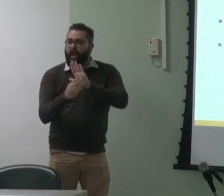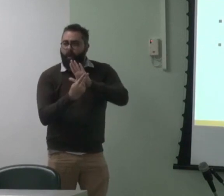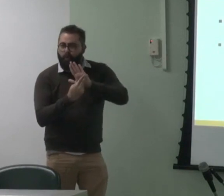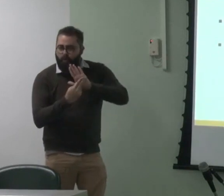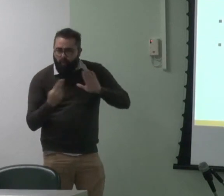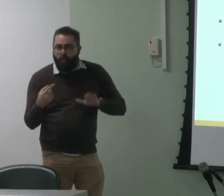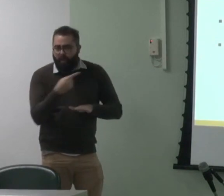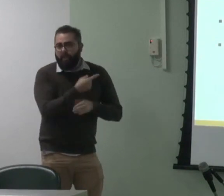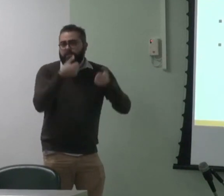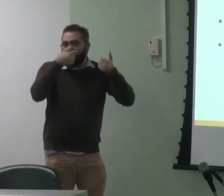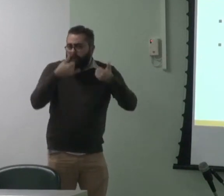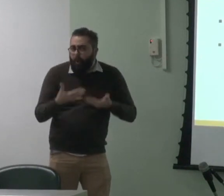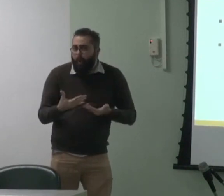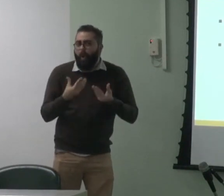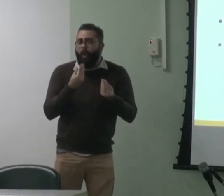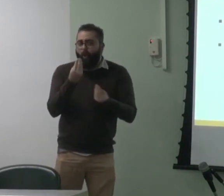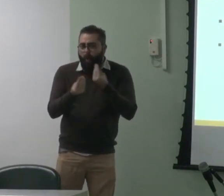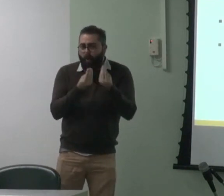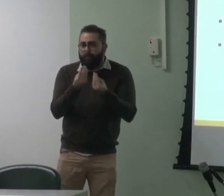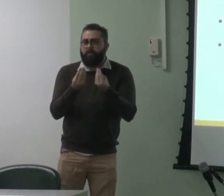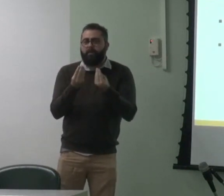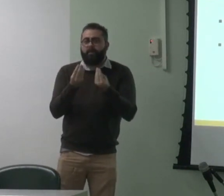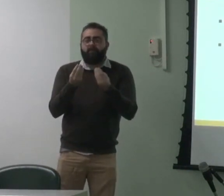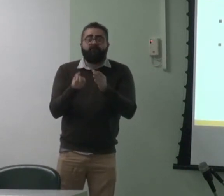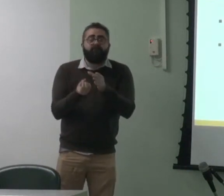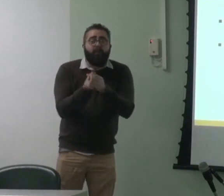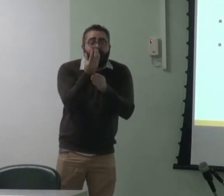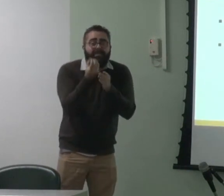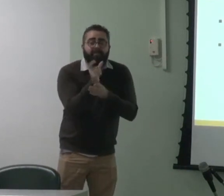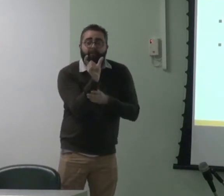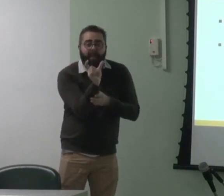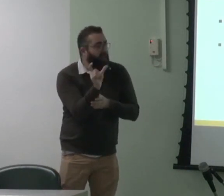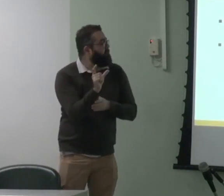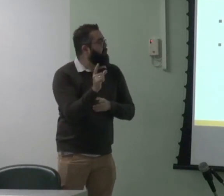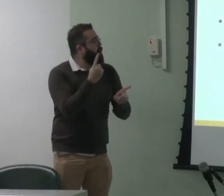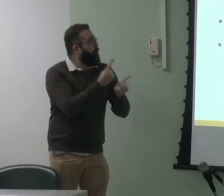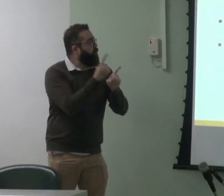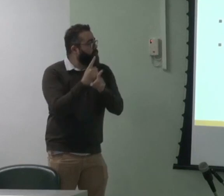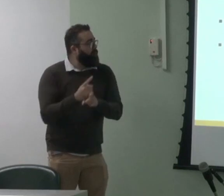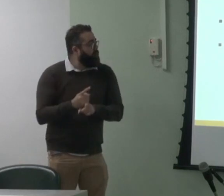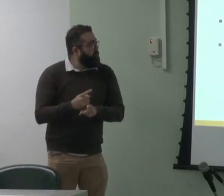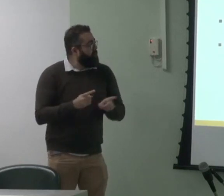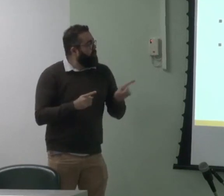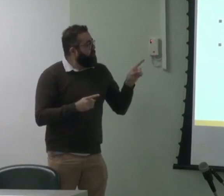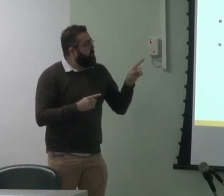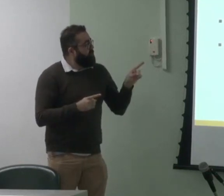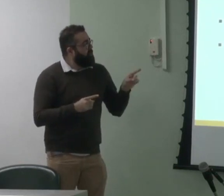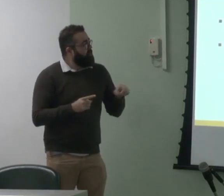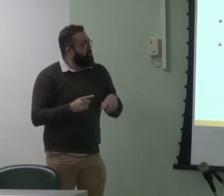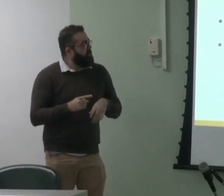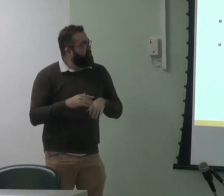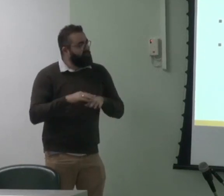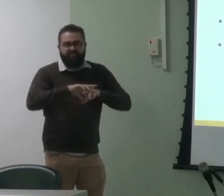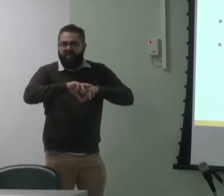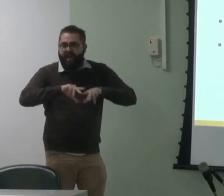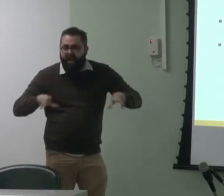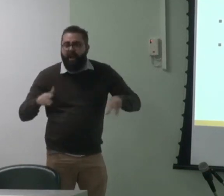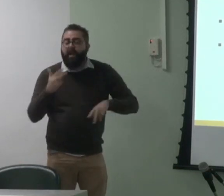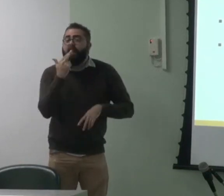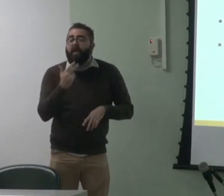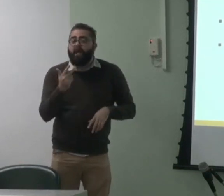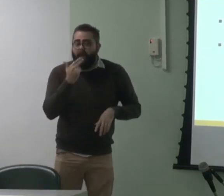formation processes across 55 languages around the world is described, and it is followed